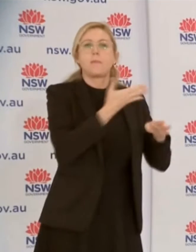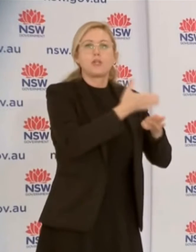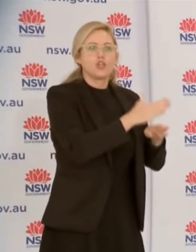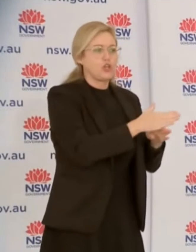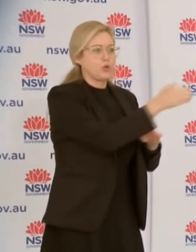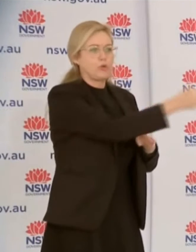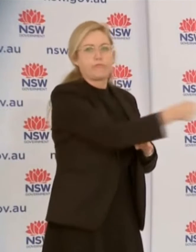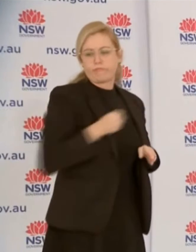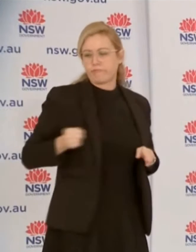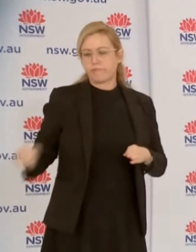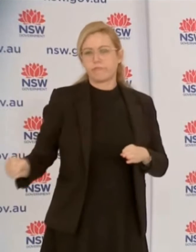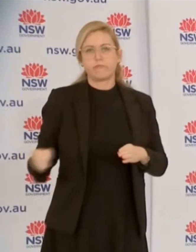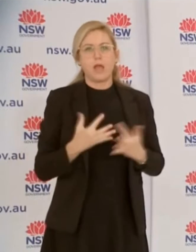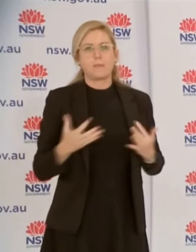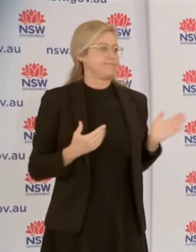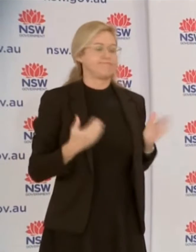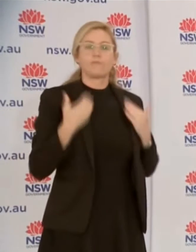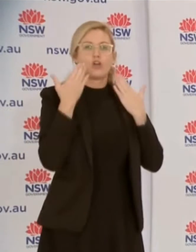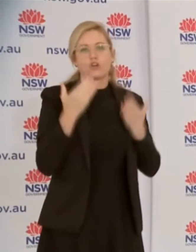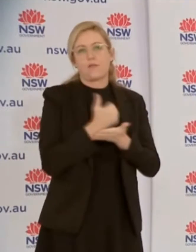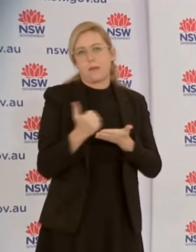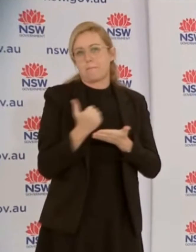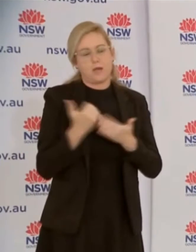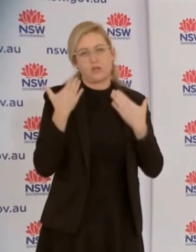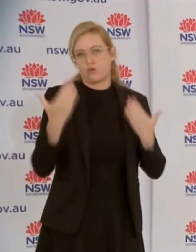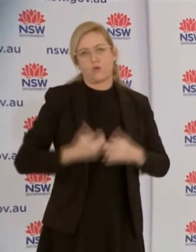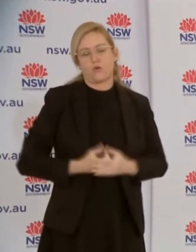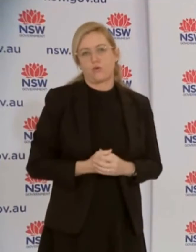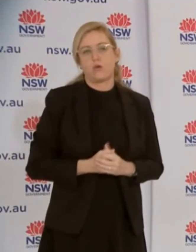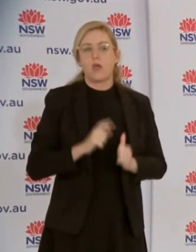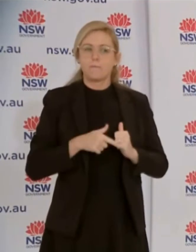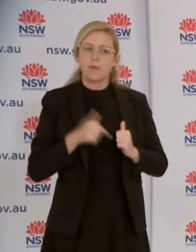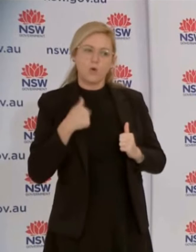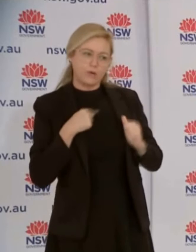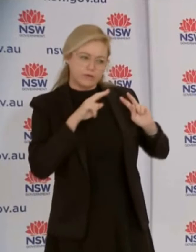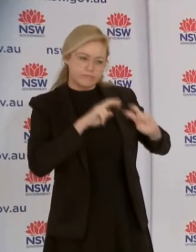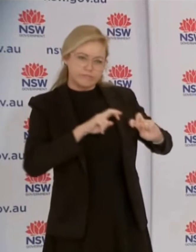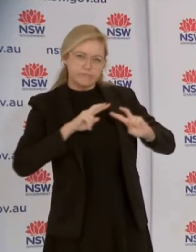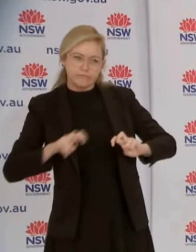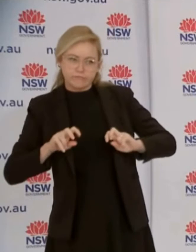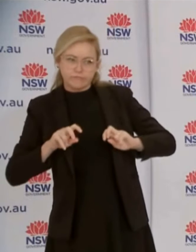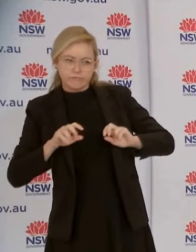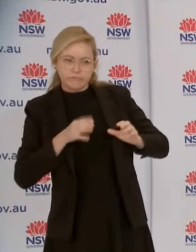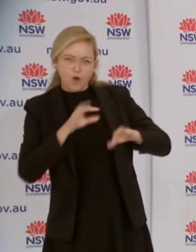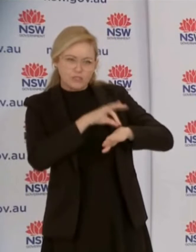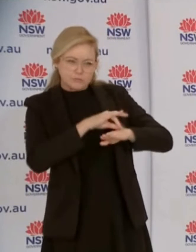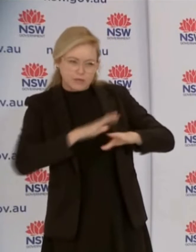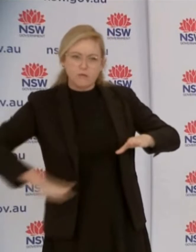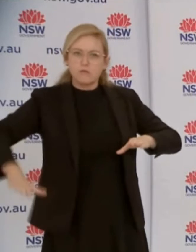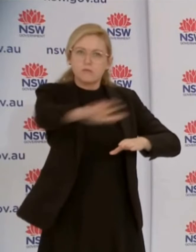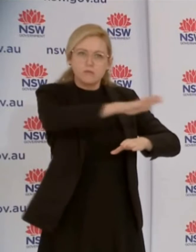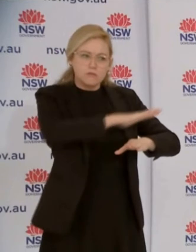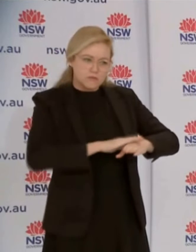for this press conference, but clearly we are looking at all of the different elements that make up an